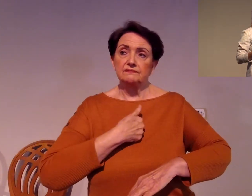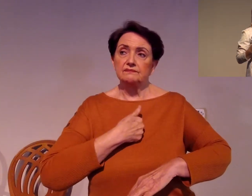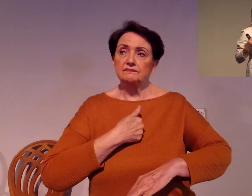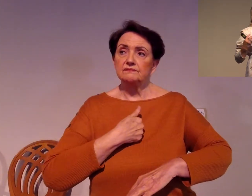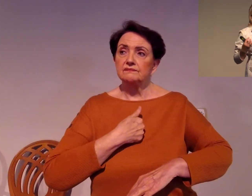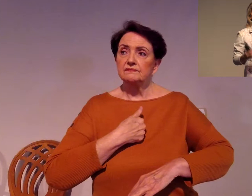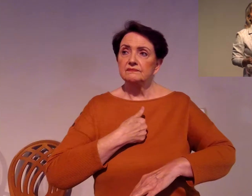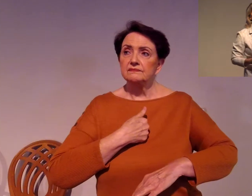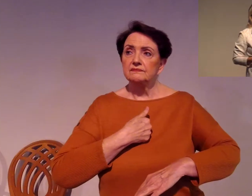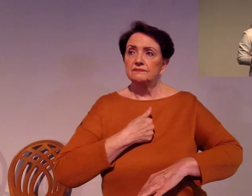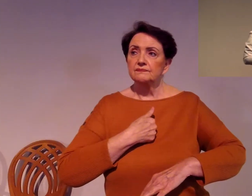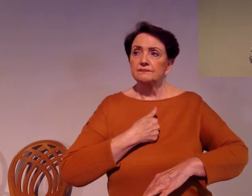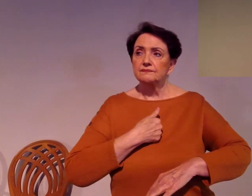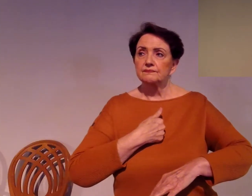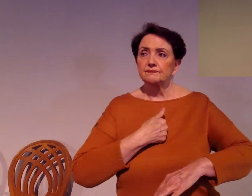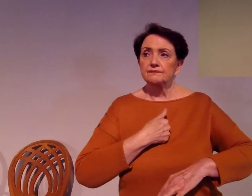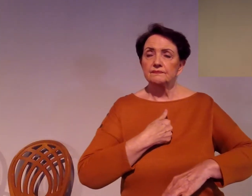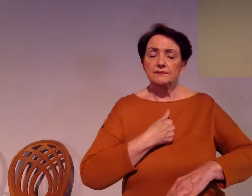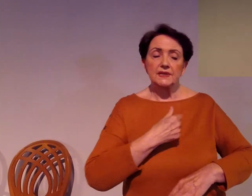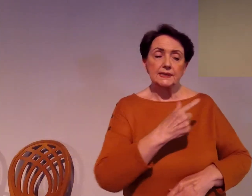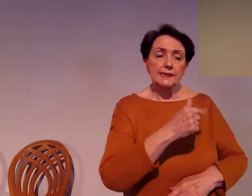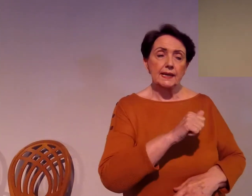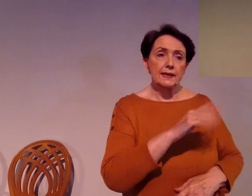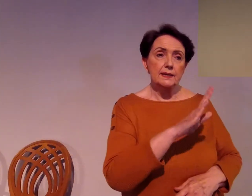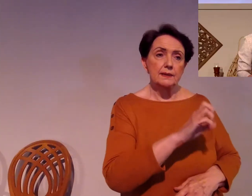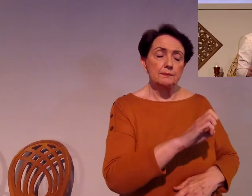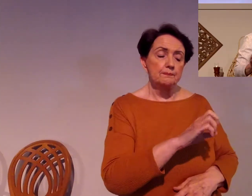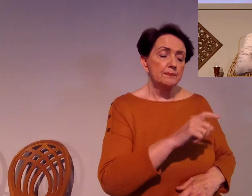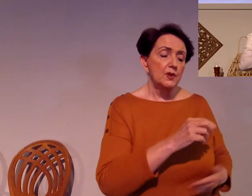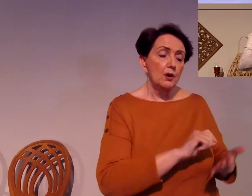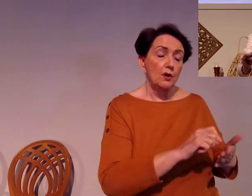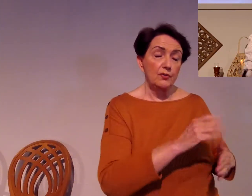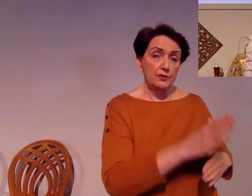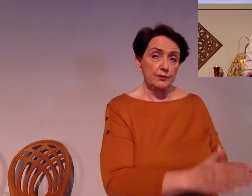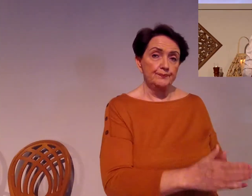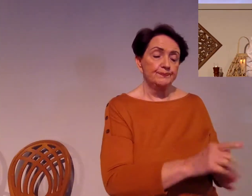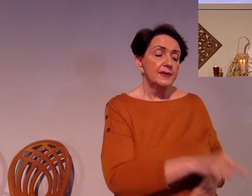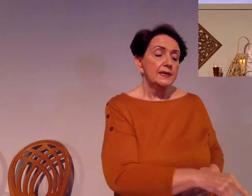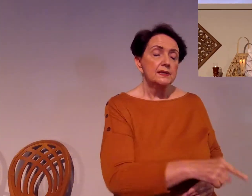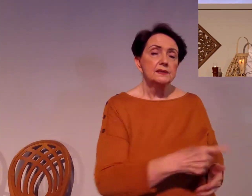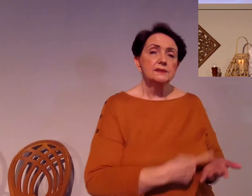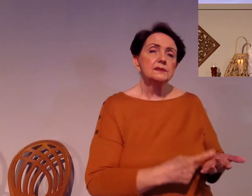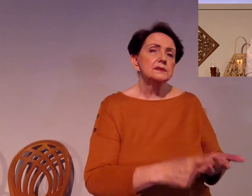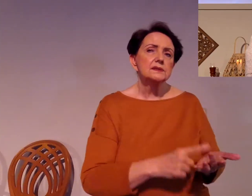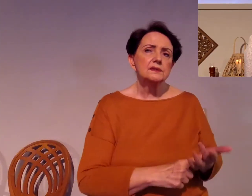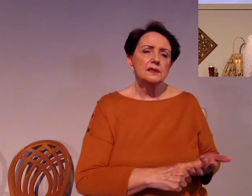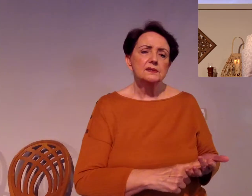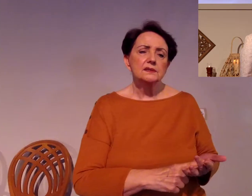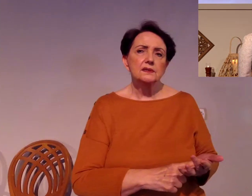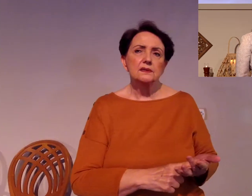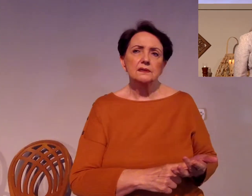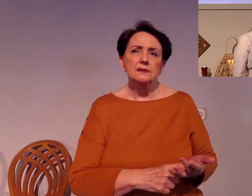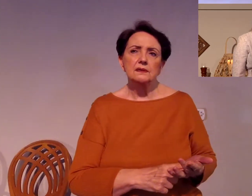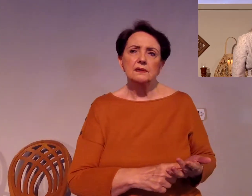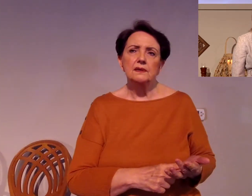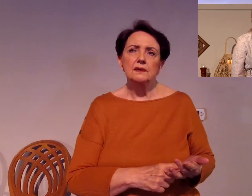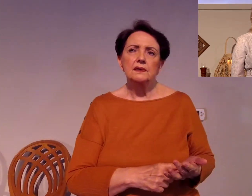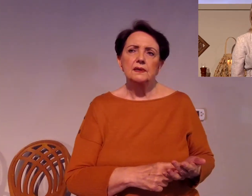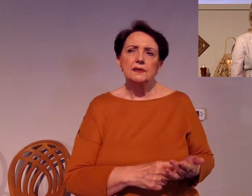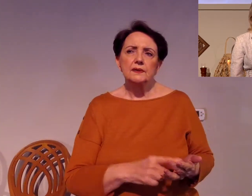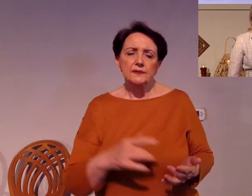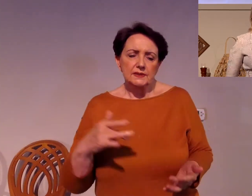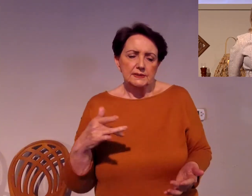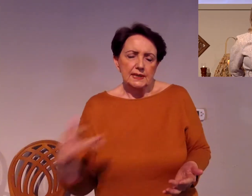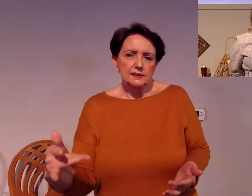And what Gay Hendricks is talking about in this entire book is we tend to have an